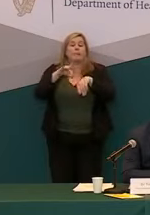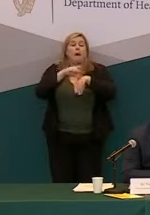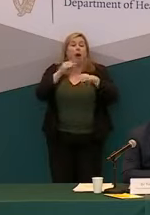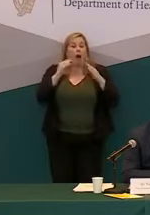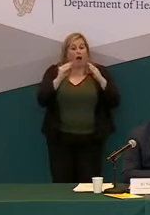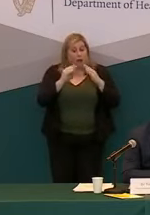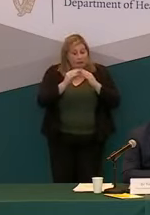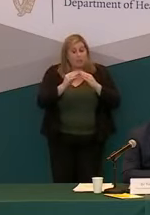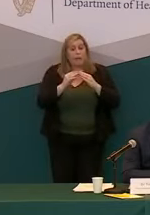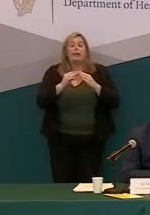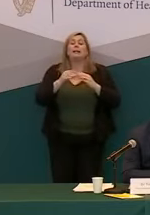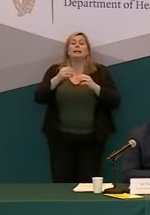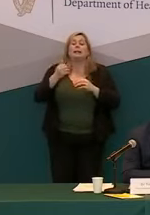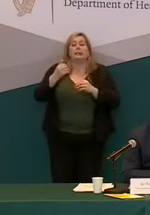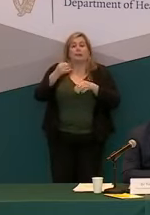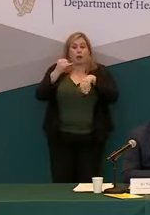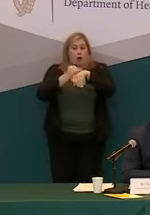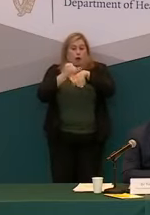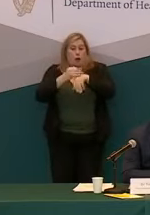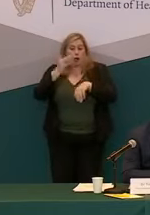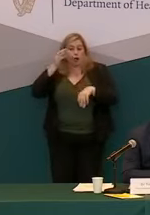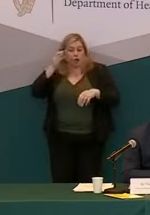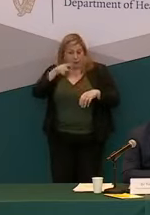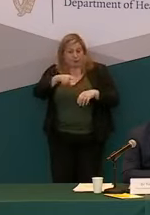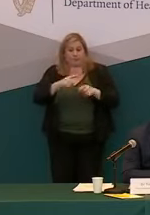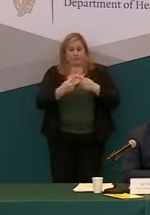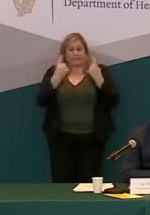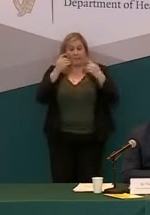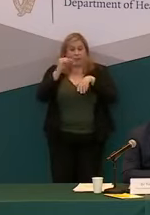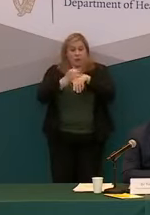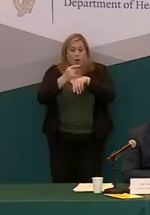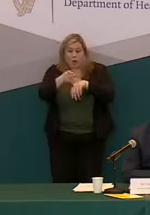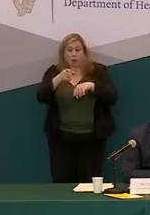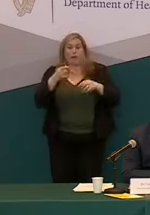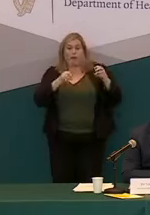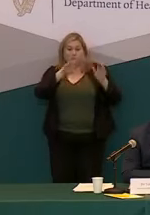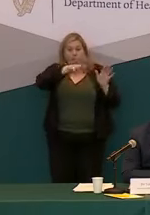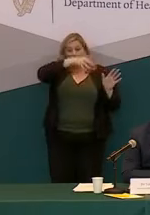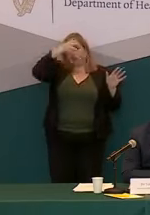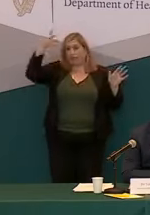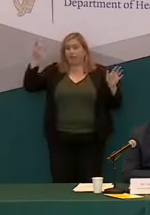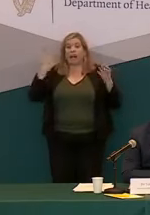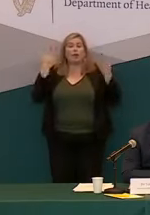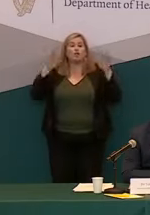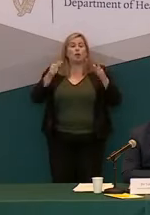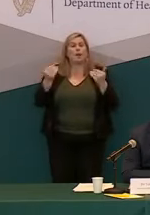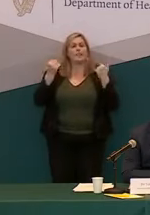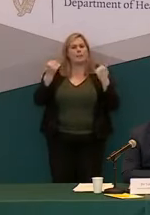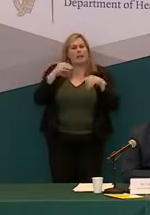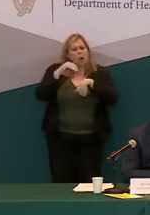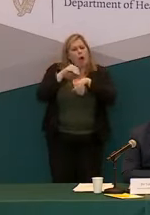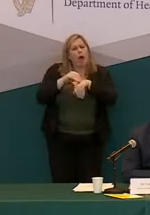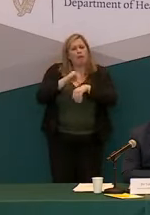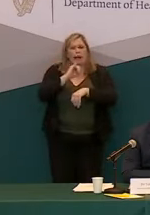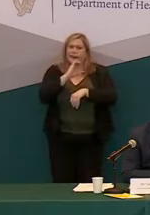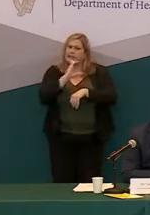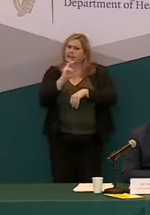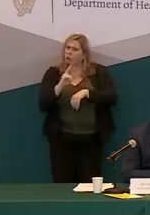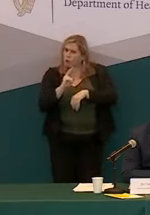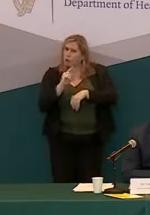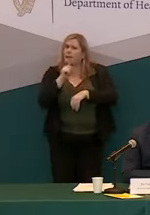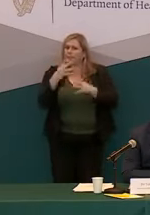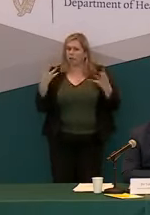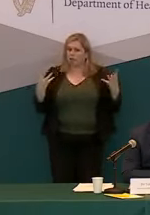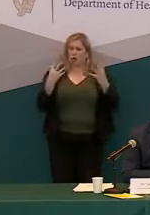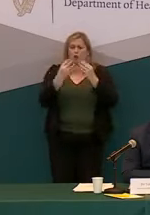Hospitalizations are growing very slowly at this stage, and I'll show you a little bit more data on intensive care. This is the cumulative admissions to intensive